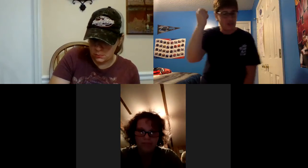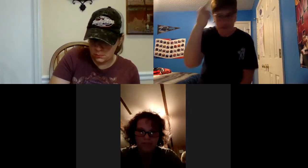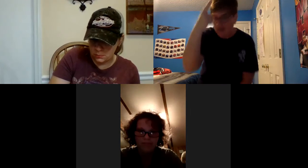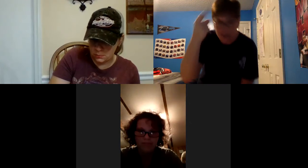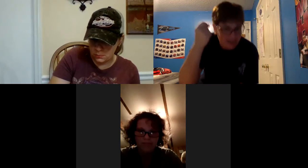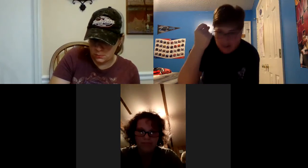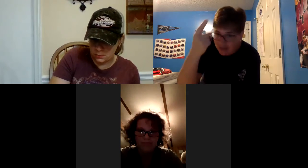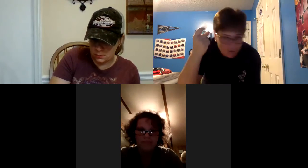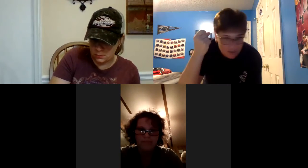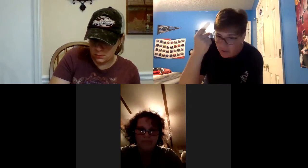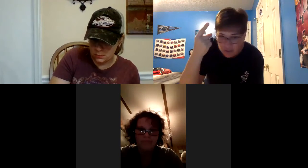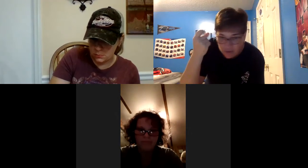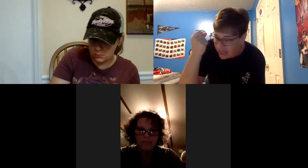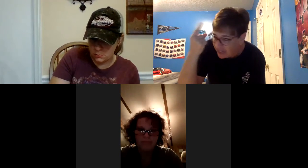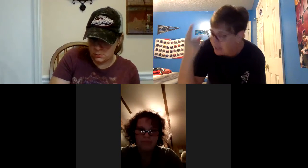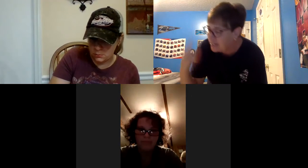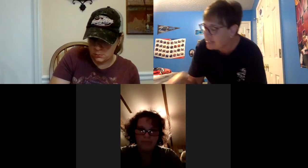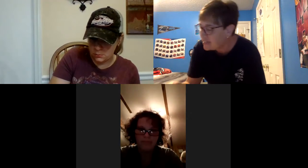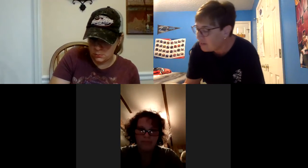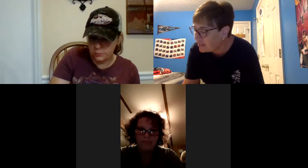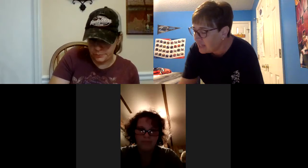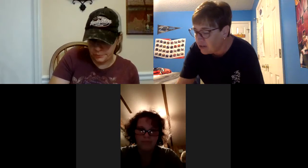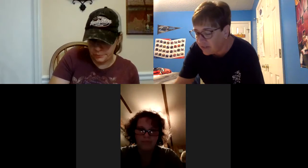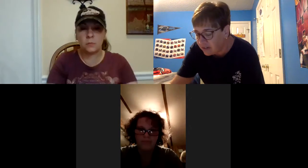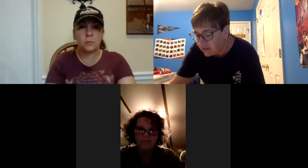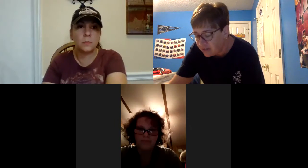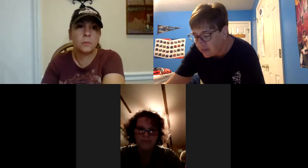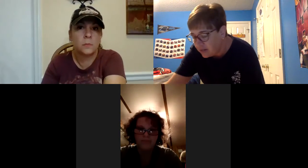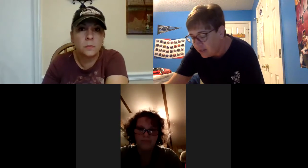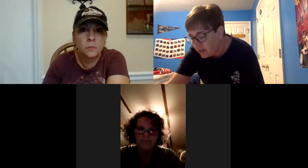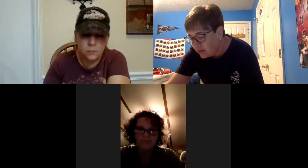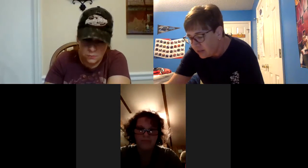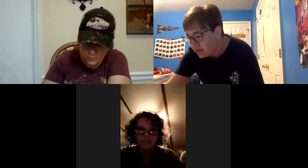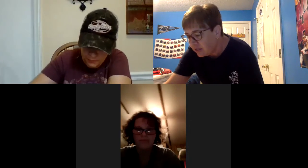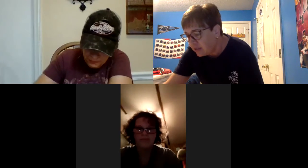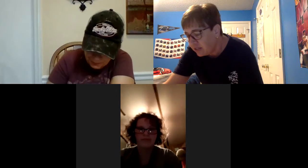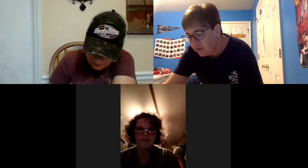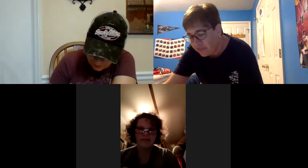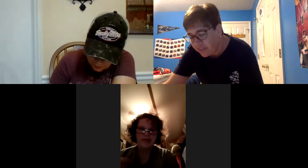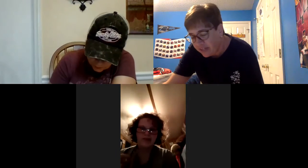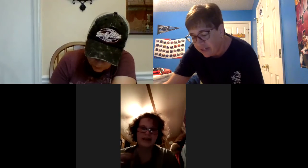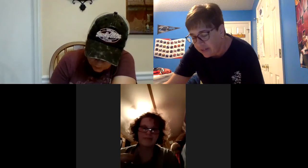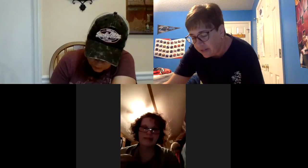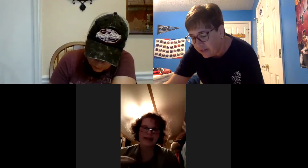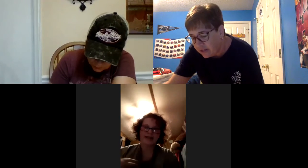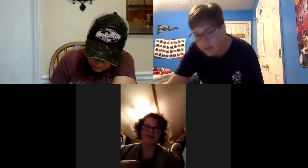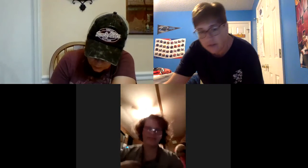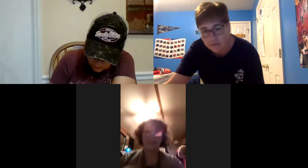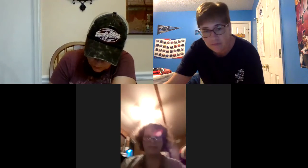can just shake your head and do I don't understand. And I did not write that on there. I don't think.